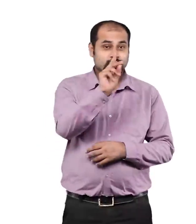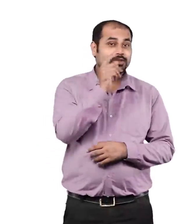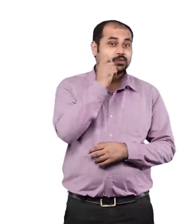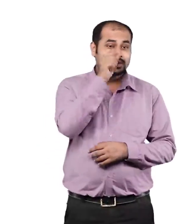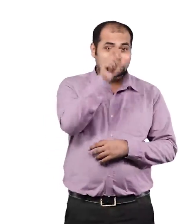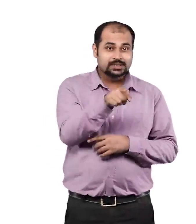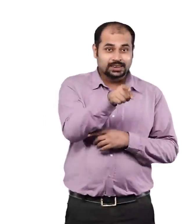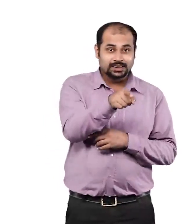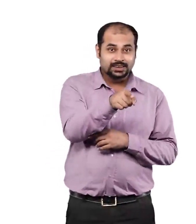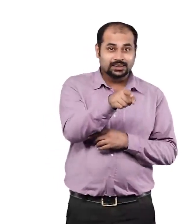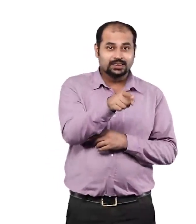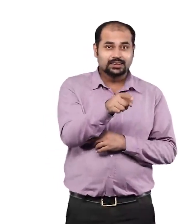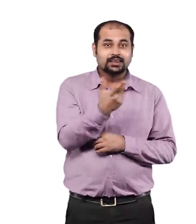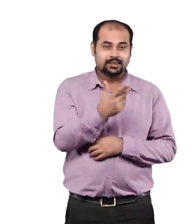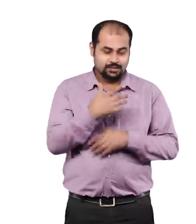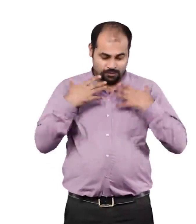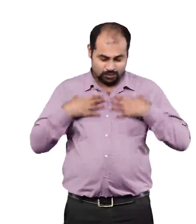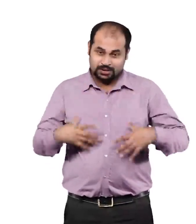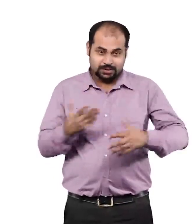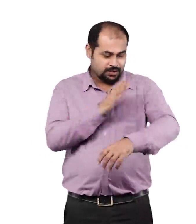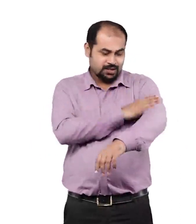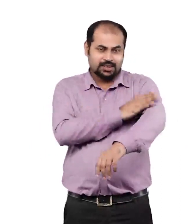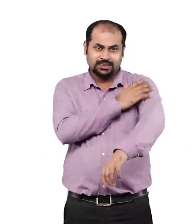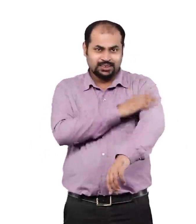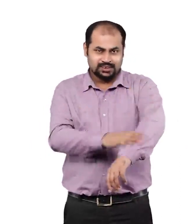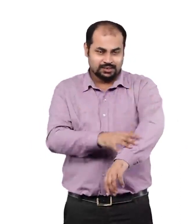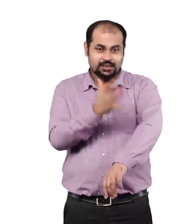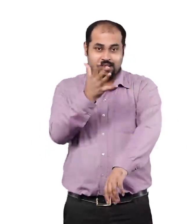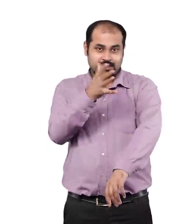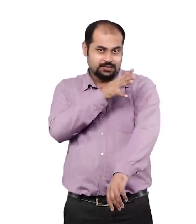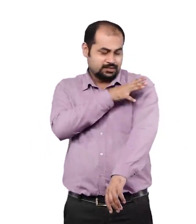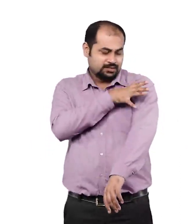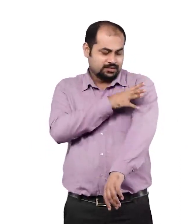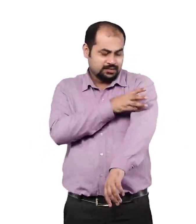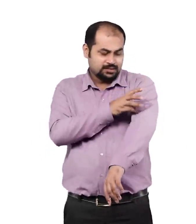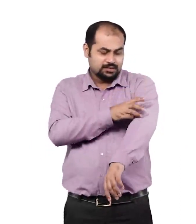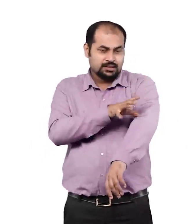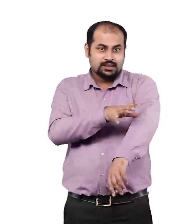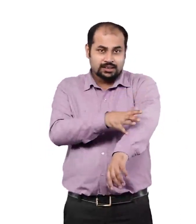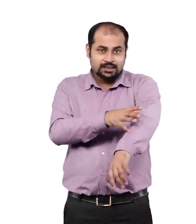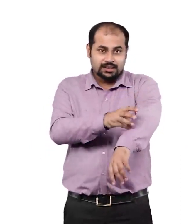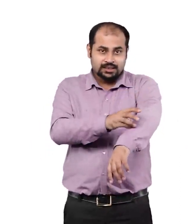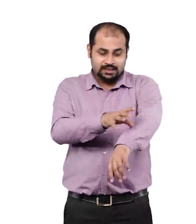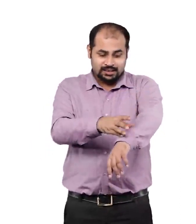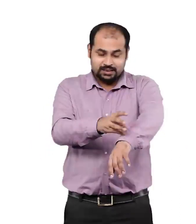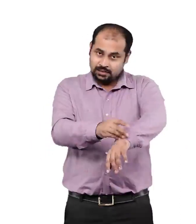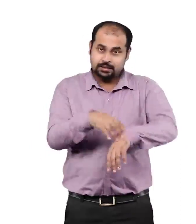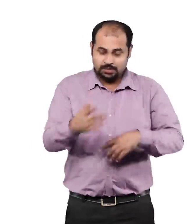2, boy is measuring his leg with his arm and he is saying, "My arm is not as long as